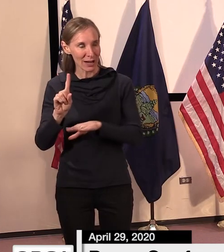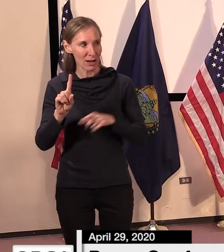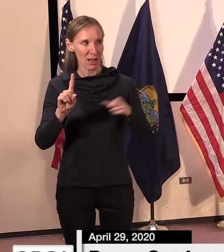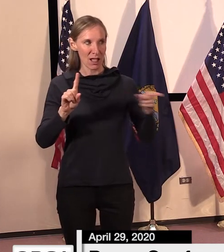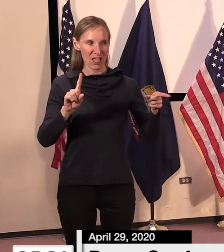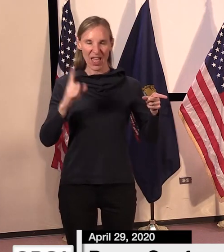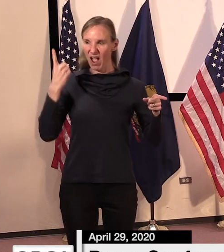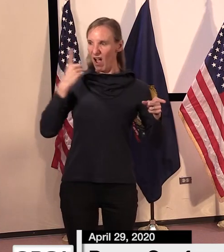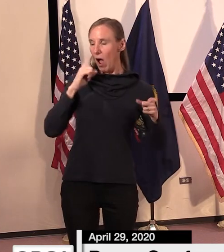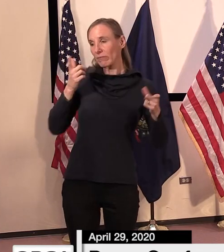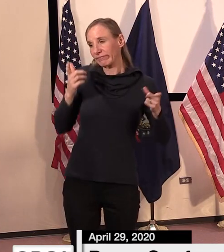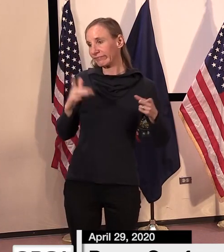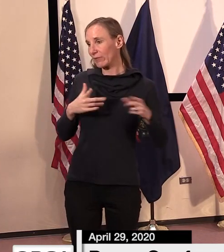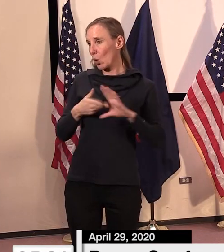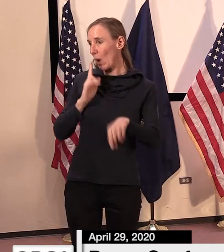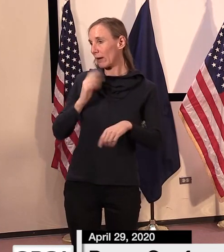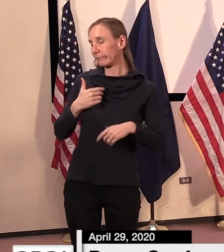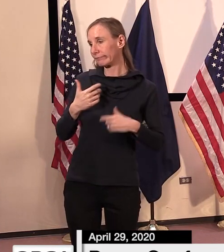quit from their job?